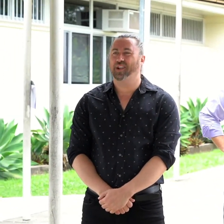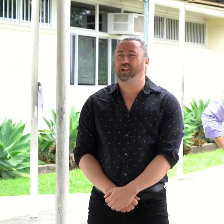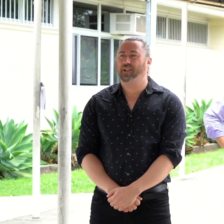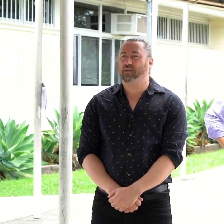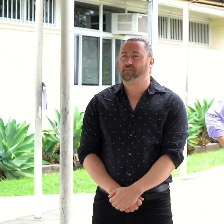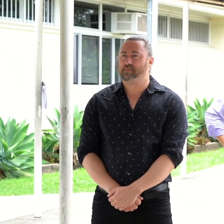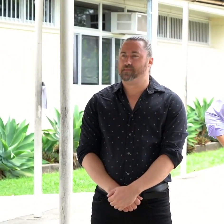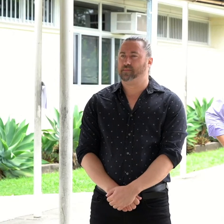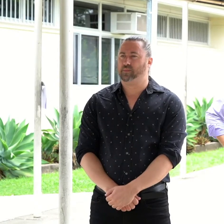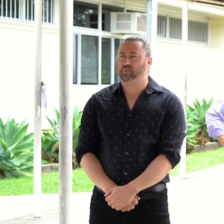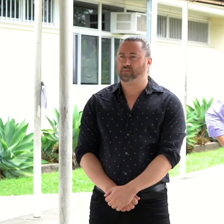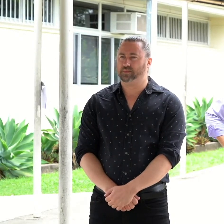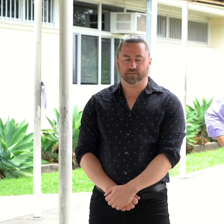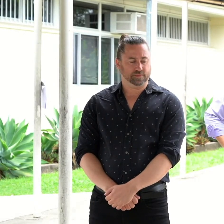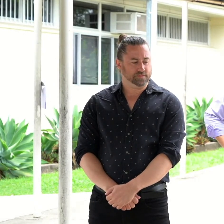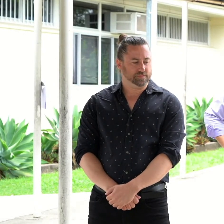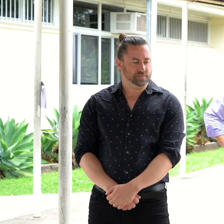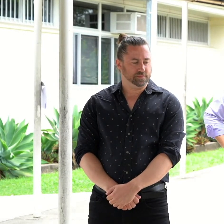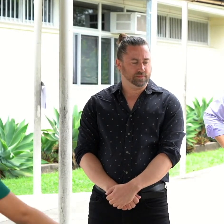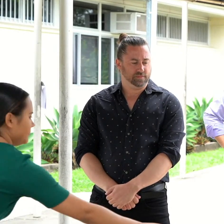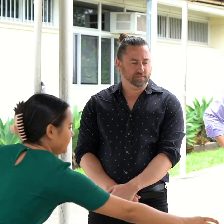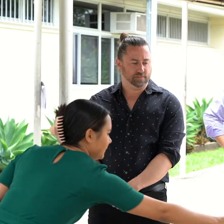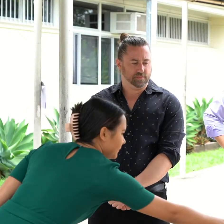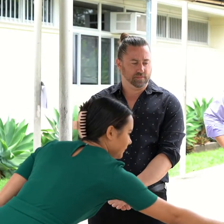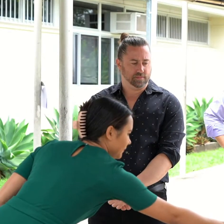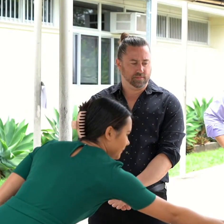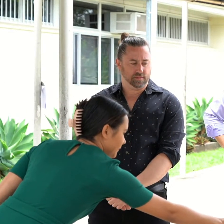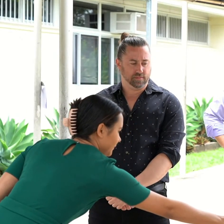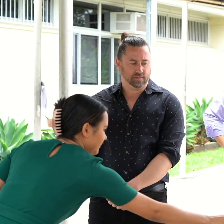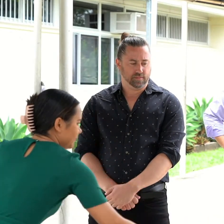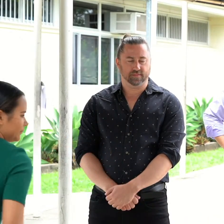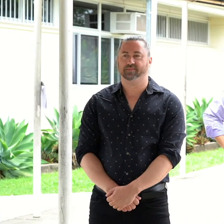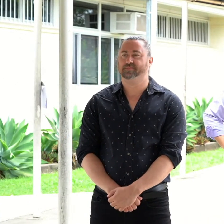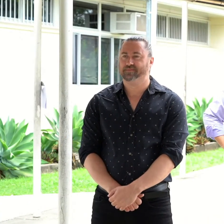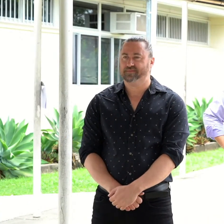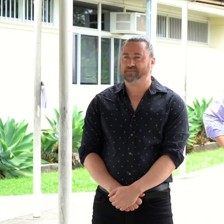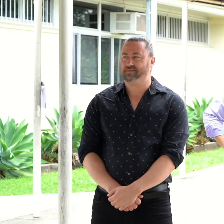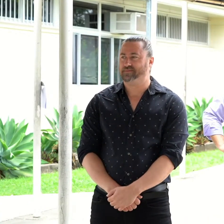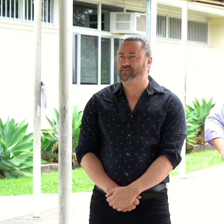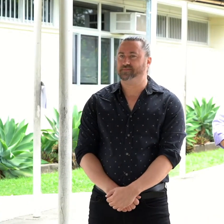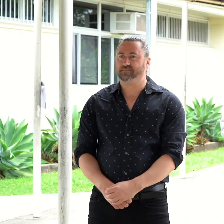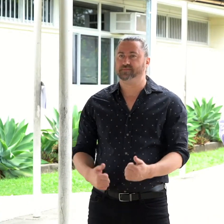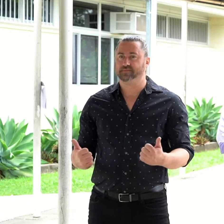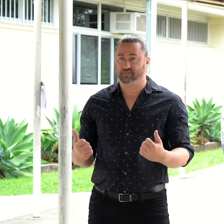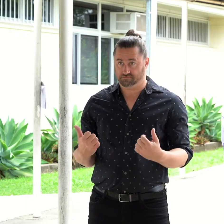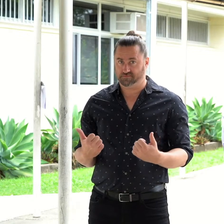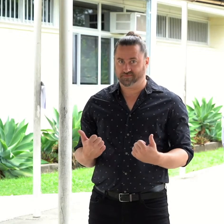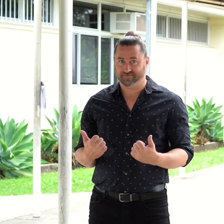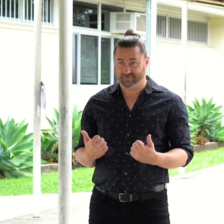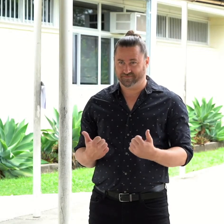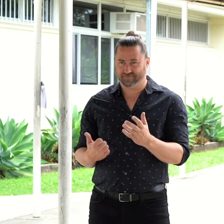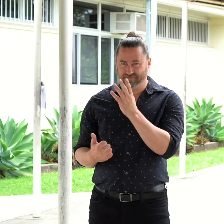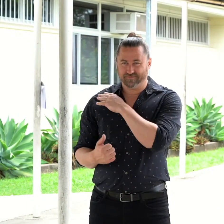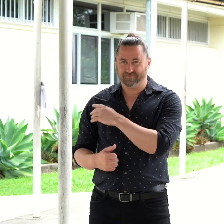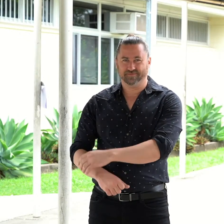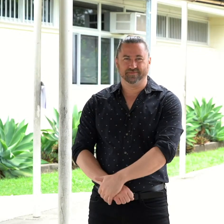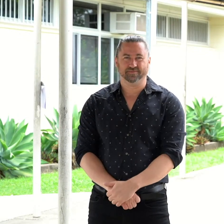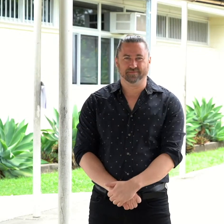Yes, I just pointed the microphone a bit better. Thank you. Good, thanks. Okay, let me know when we're good to go.